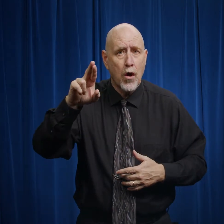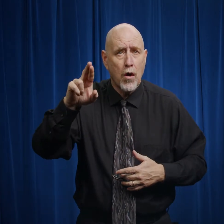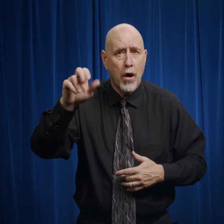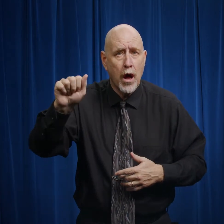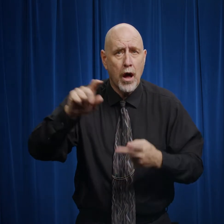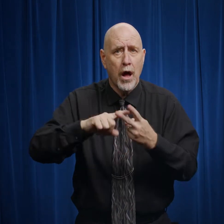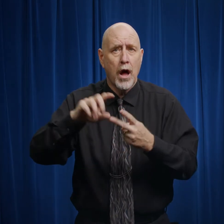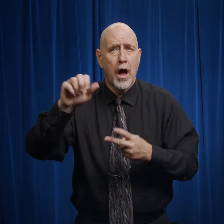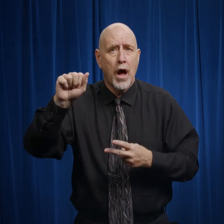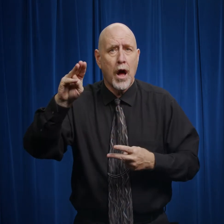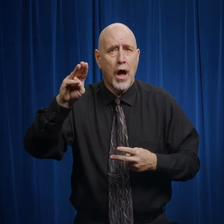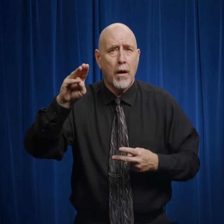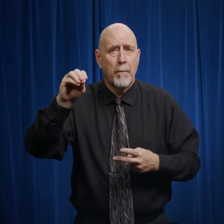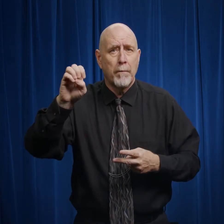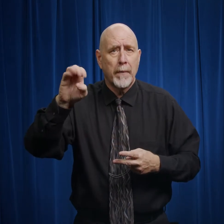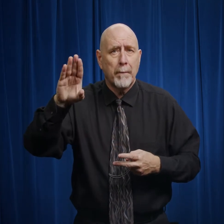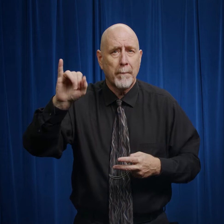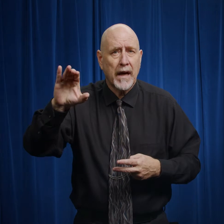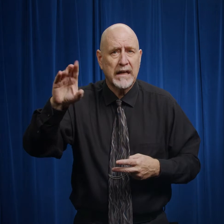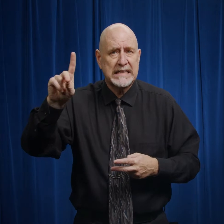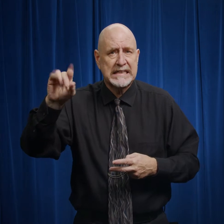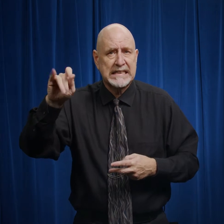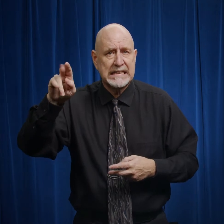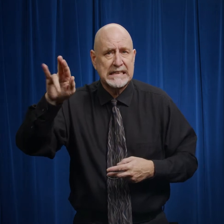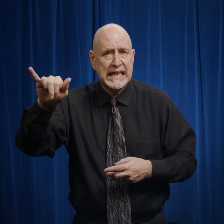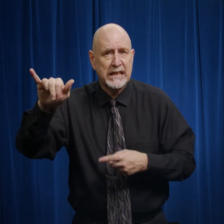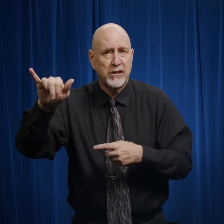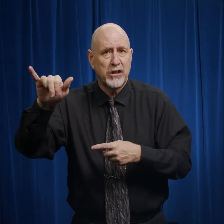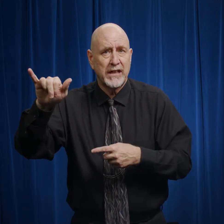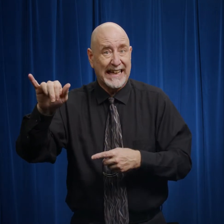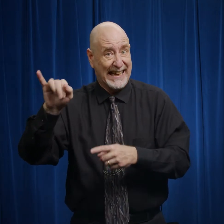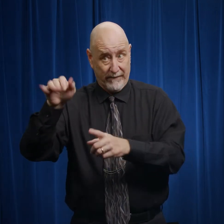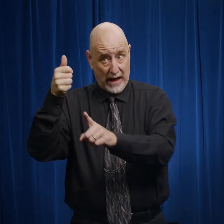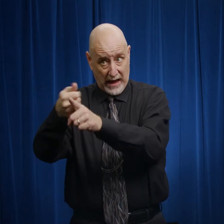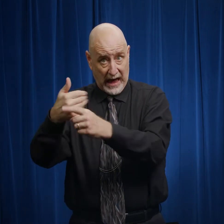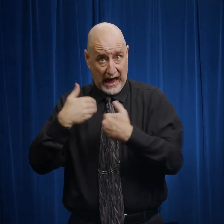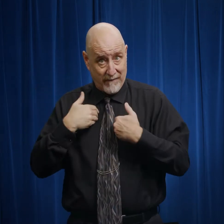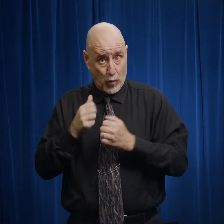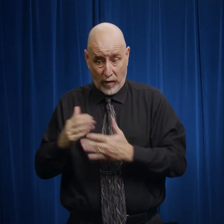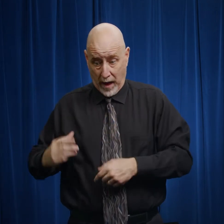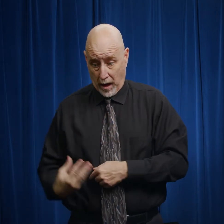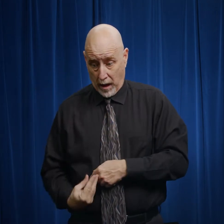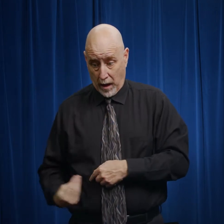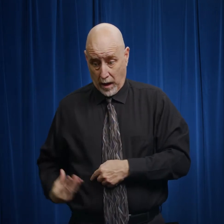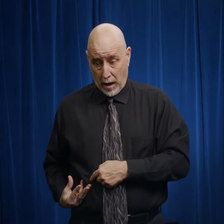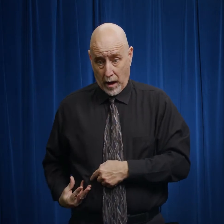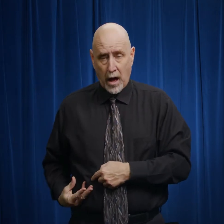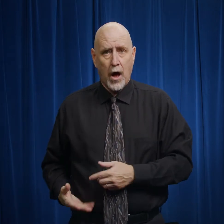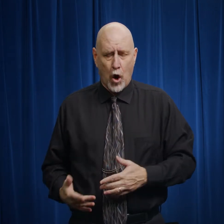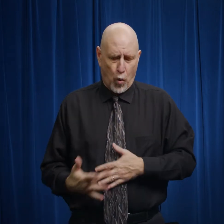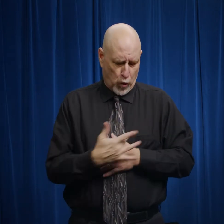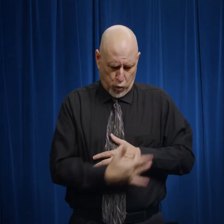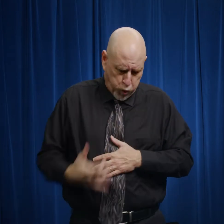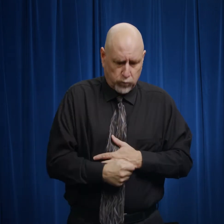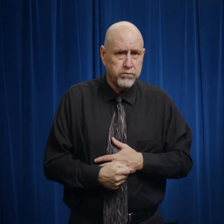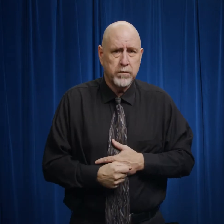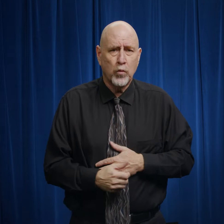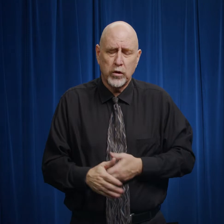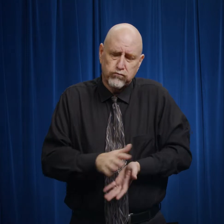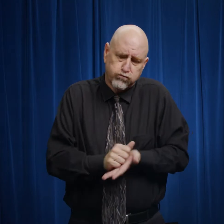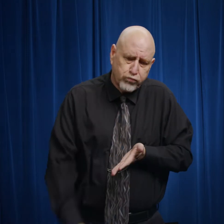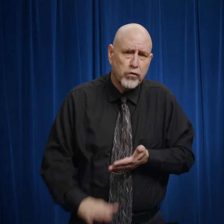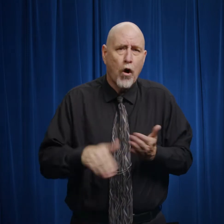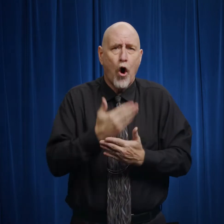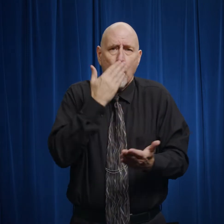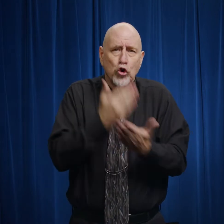cholera or amoebic dysentery would clear the gut of useful bacteria. The appendix job